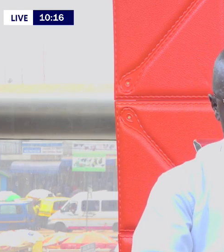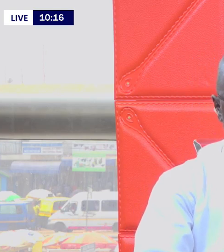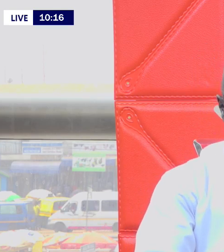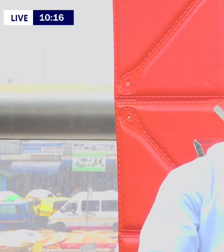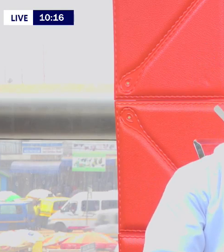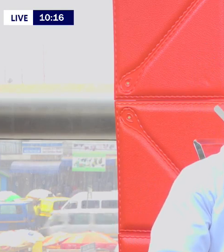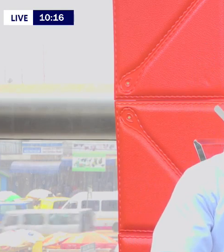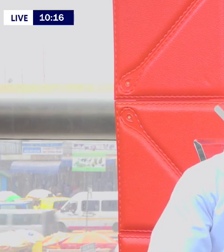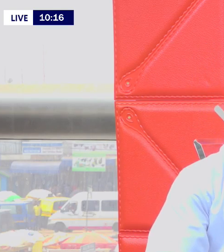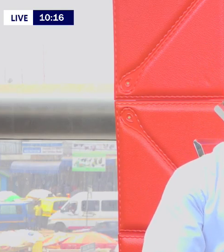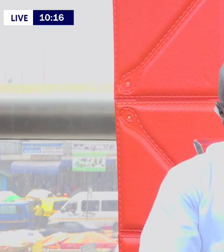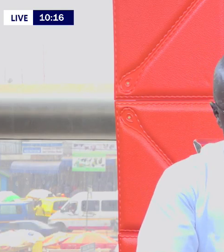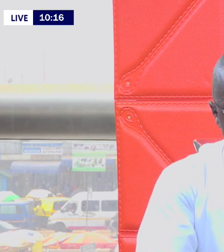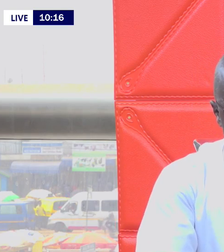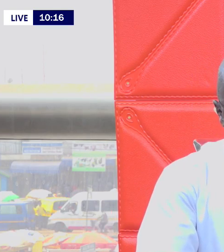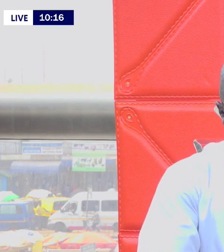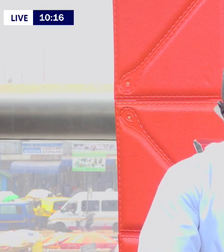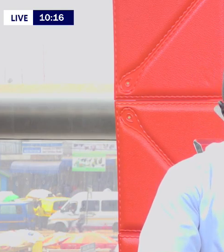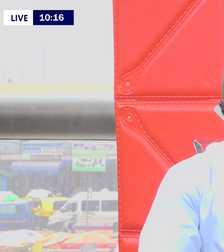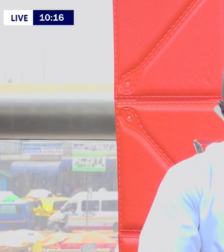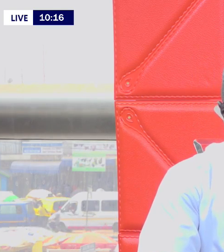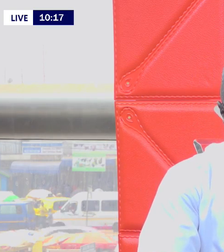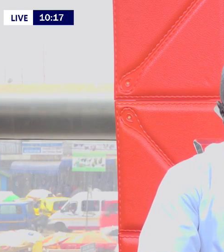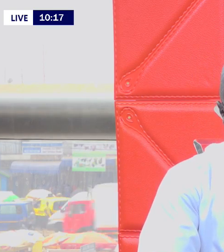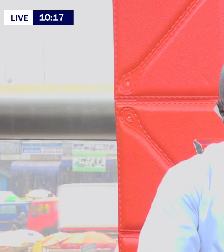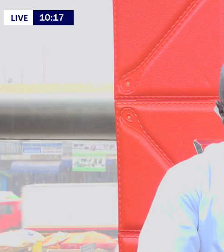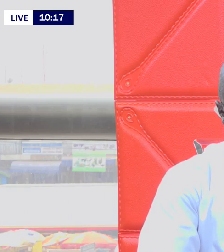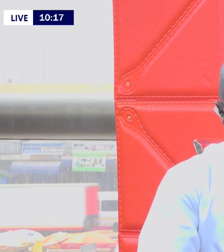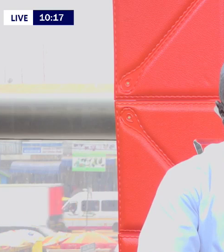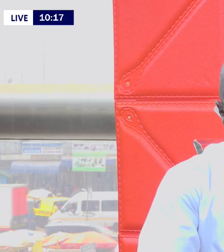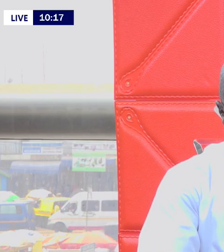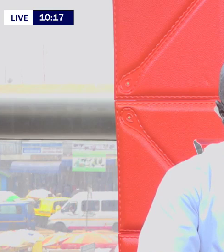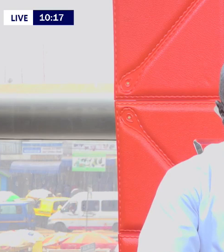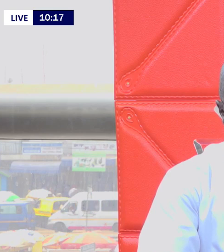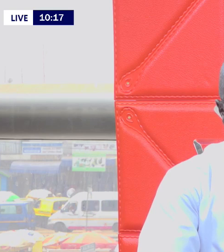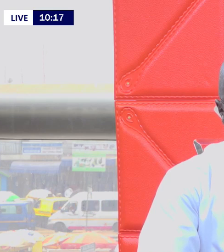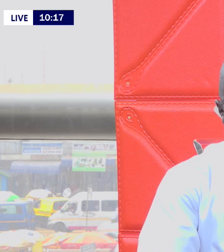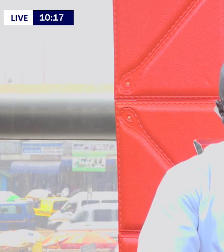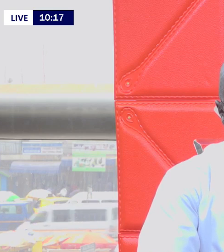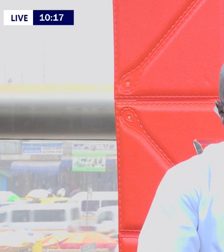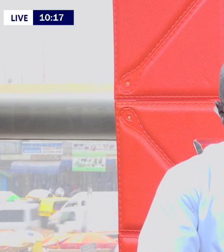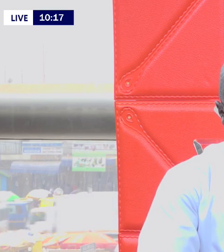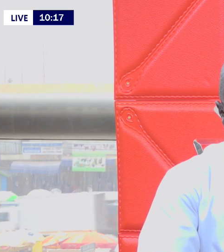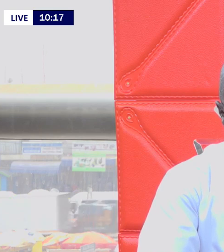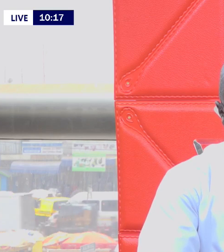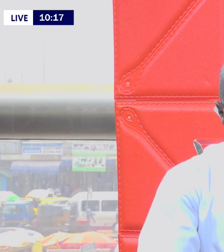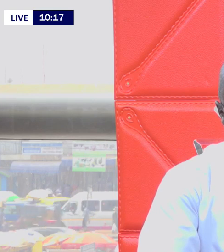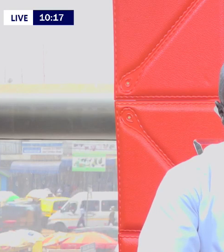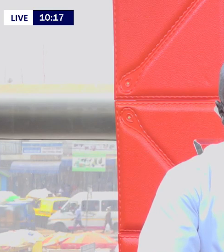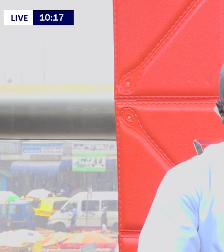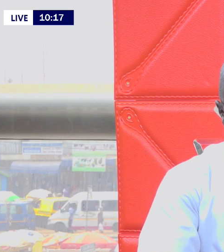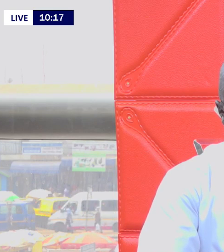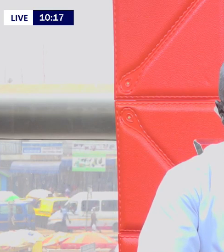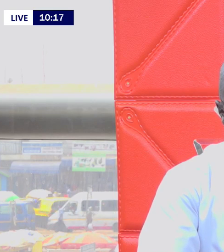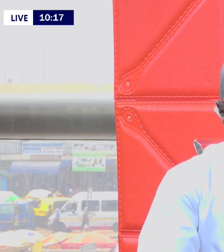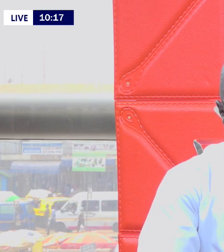pressure on the government to the ban on social gathering and schools should be very careful because we are not in normal times